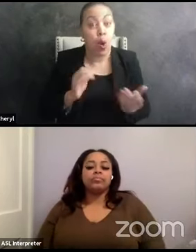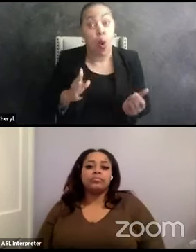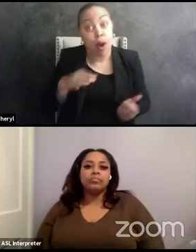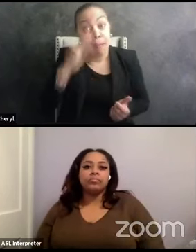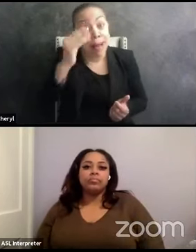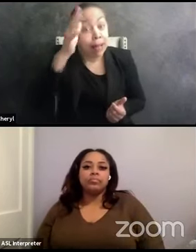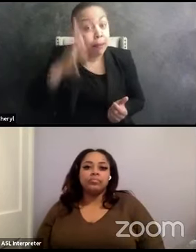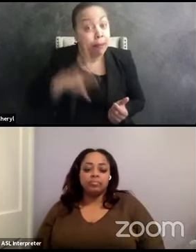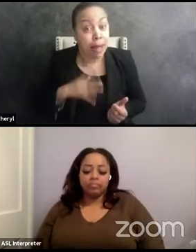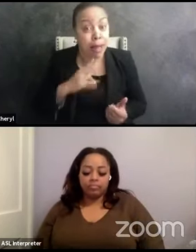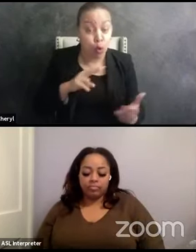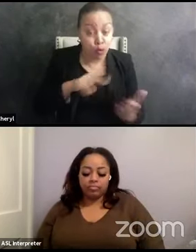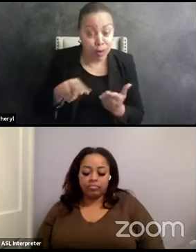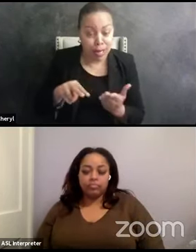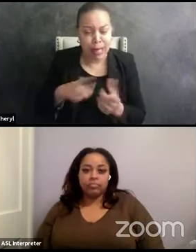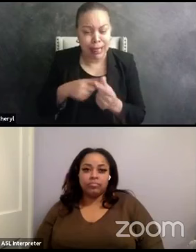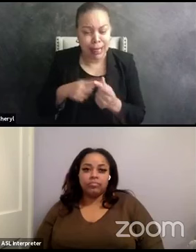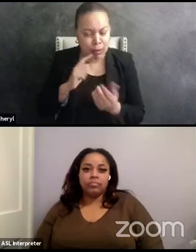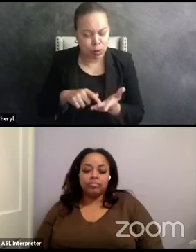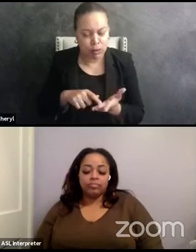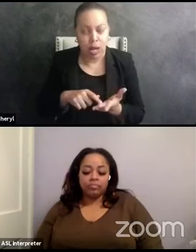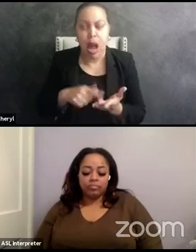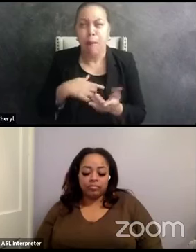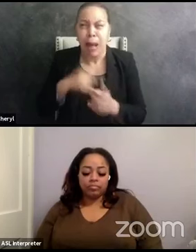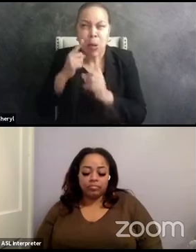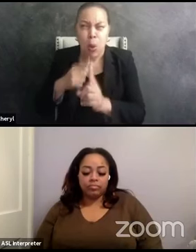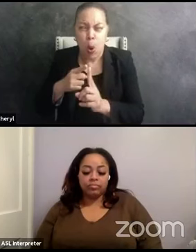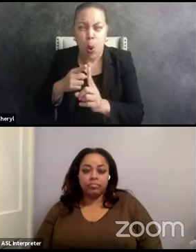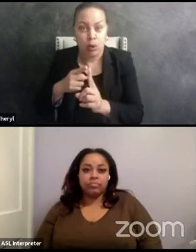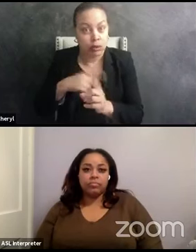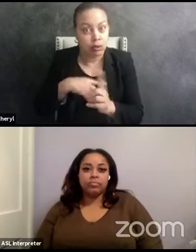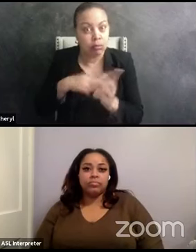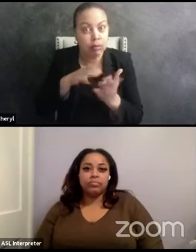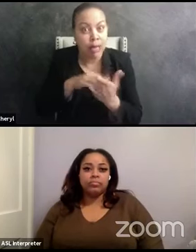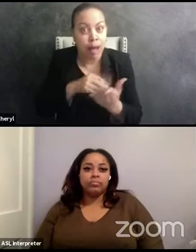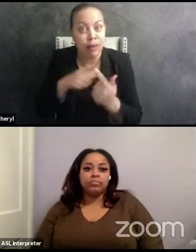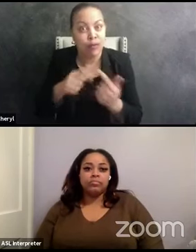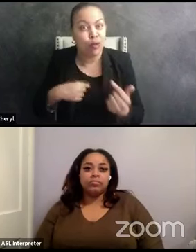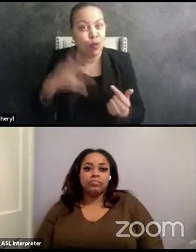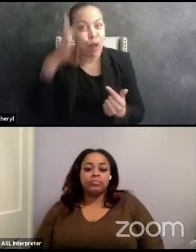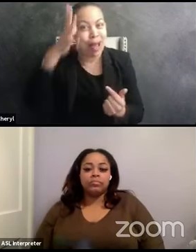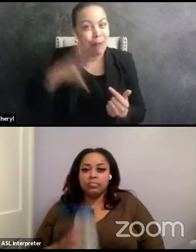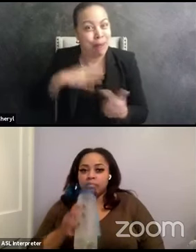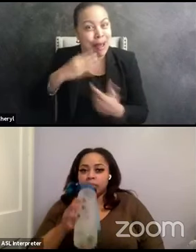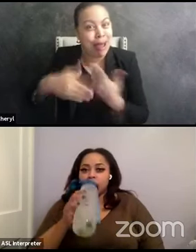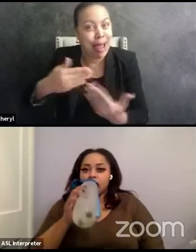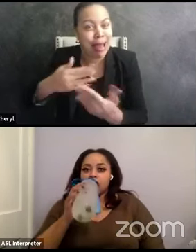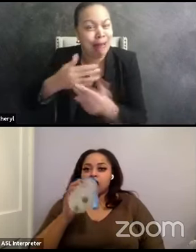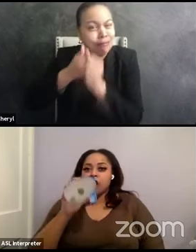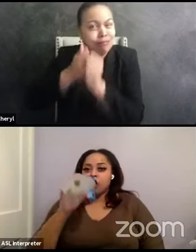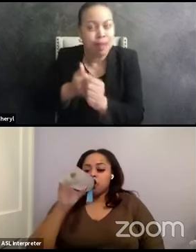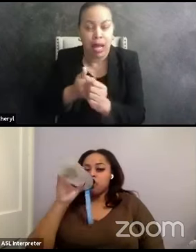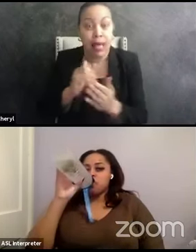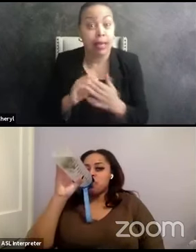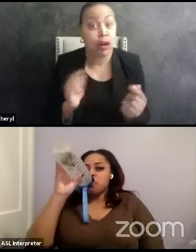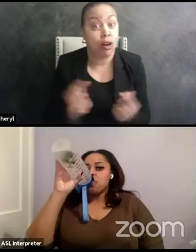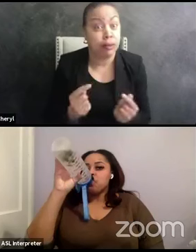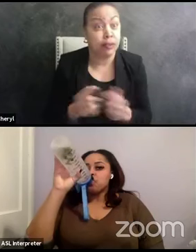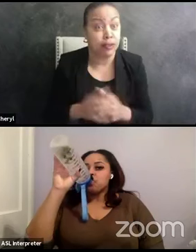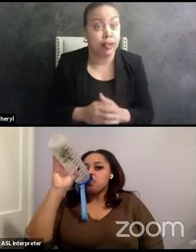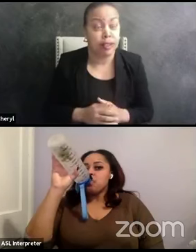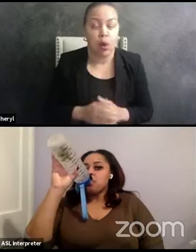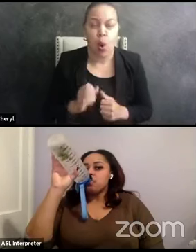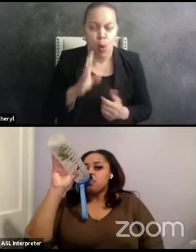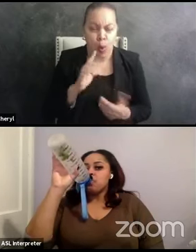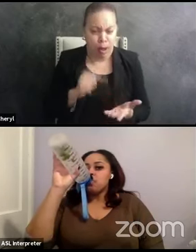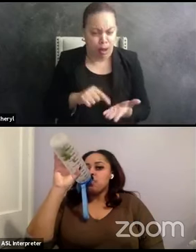you're going to see how you've set goals that emulate white manhood and that they're harmful, right? Like, or you're going to say, hey, this is